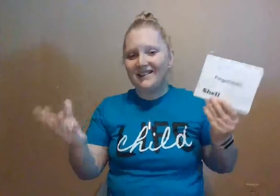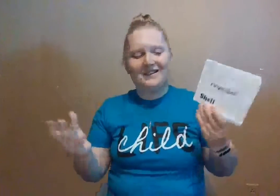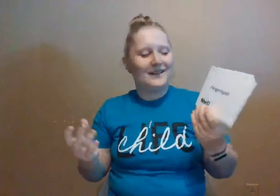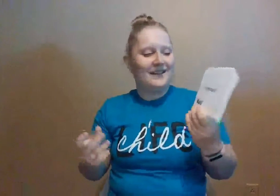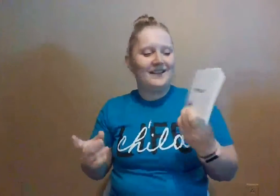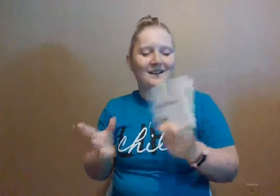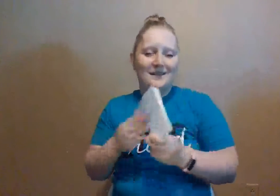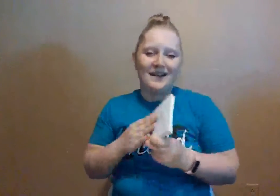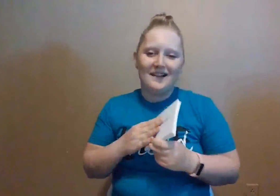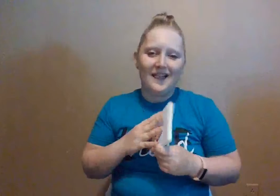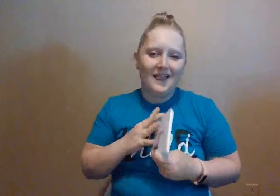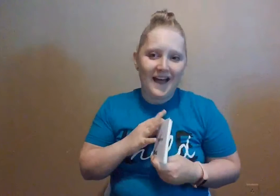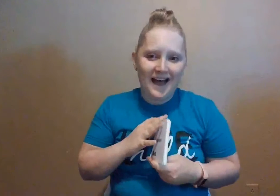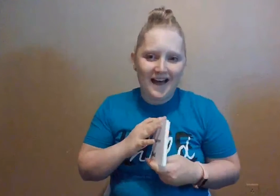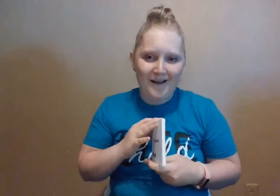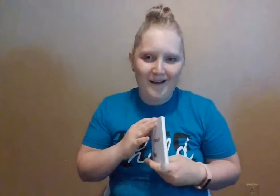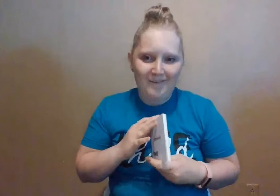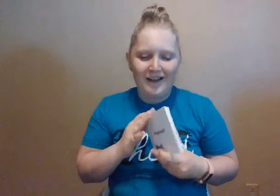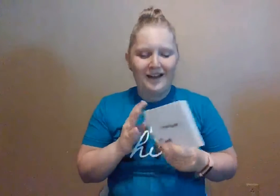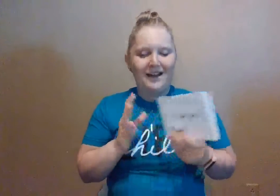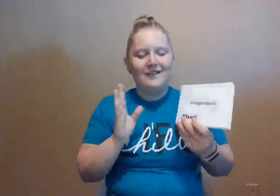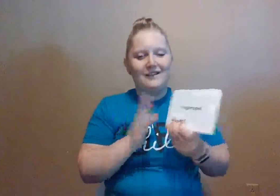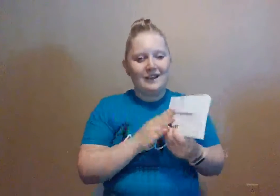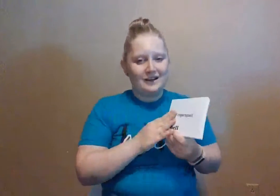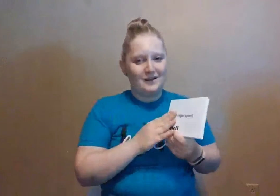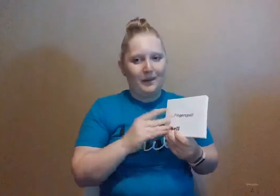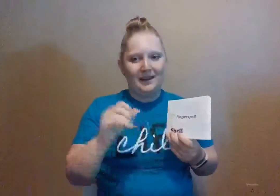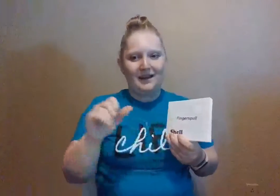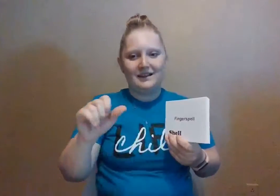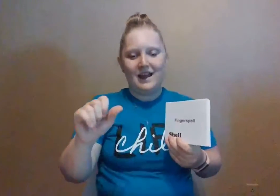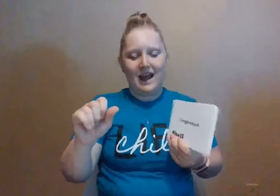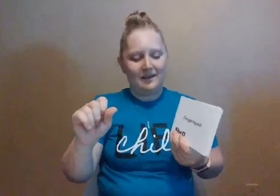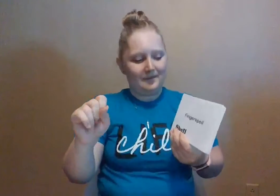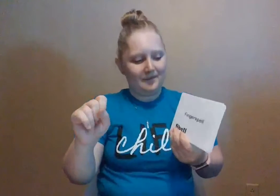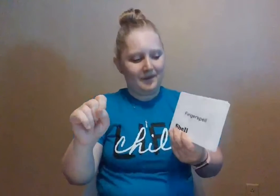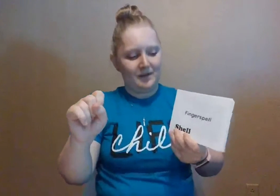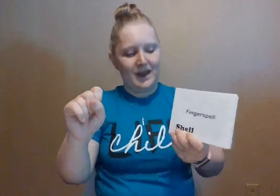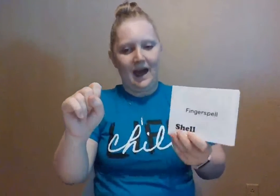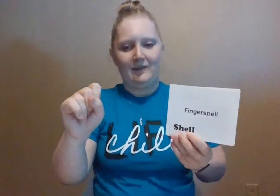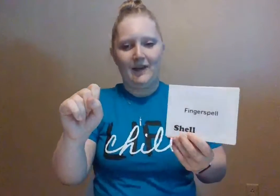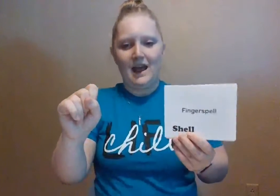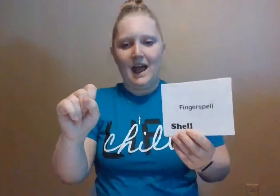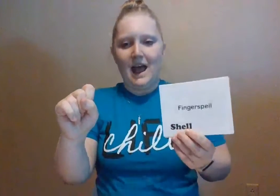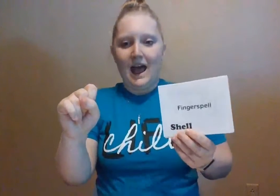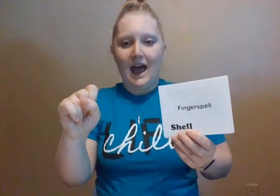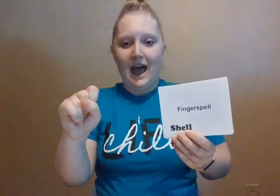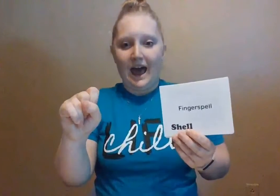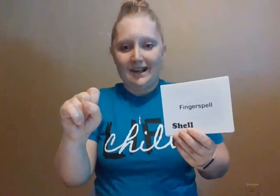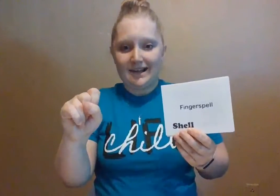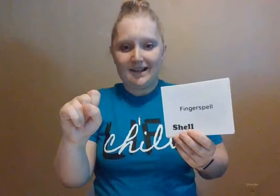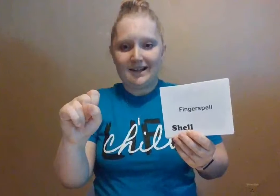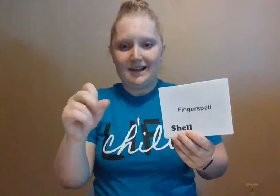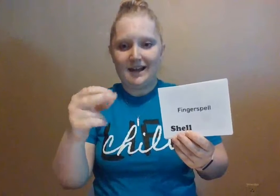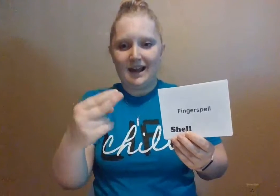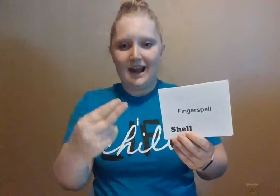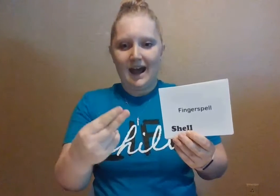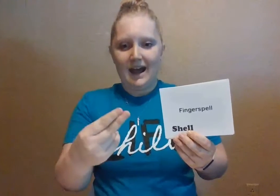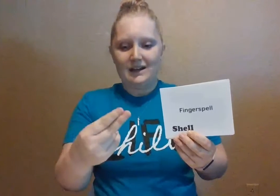this one that this one has a lot of finger spelling today. So we have S